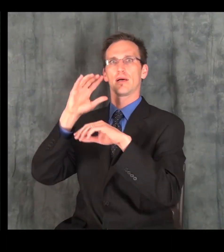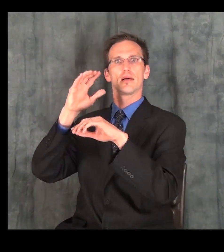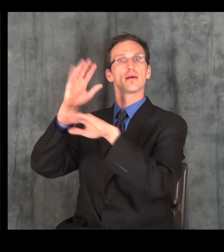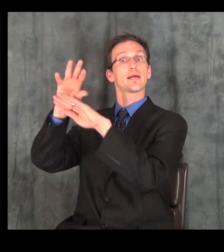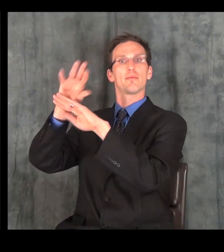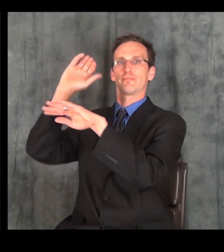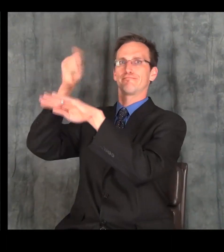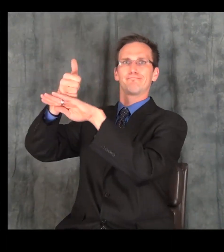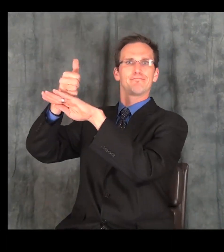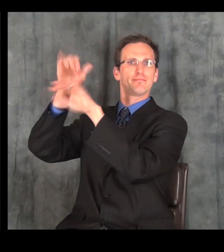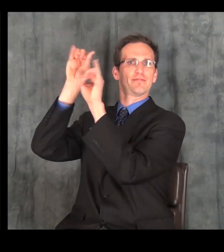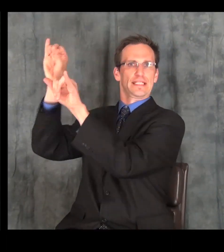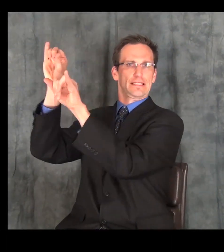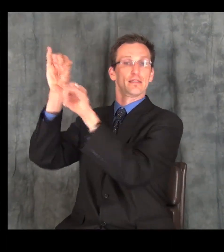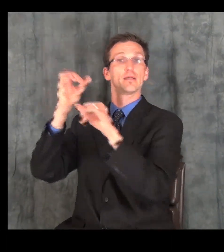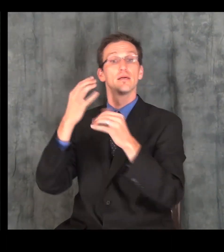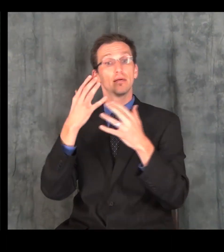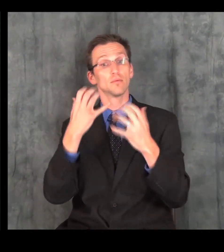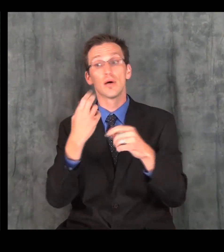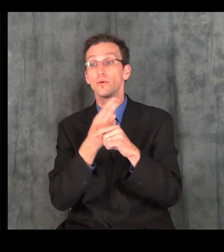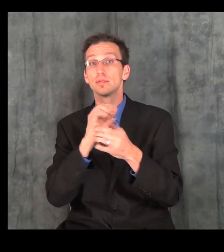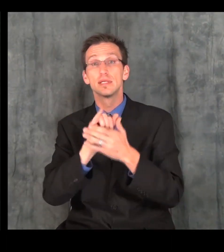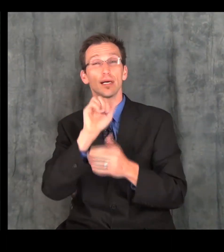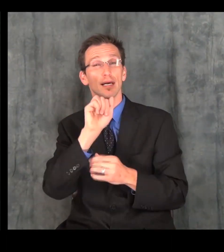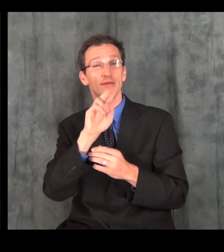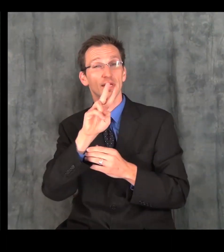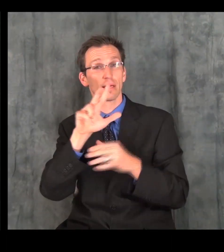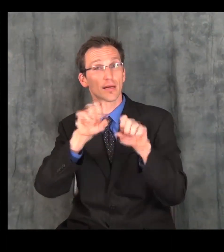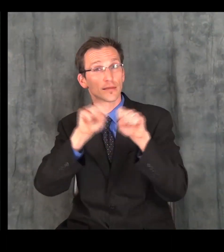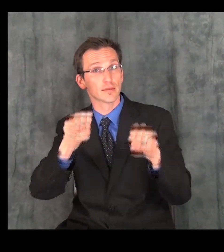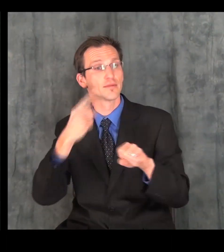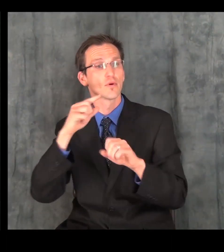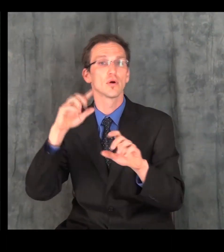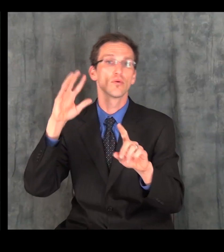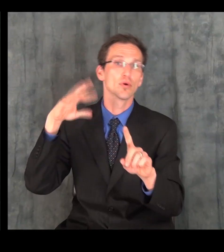to record the interpretation just for